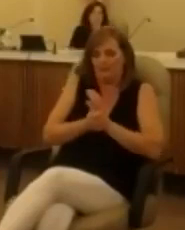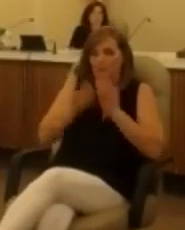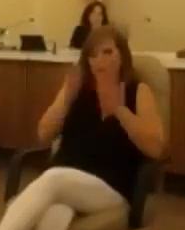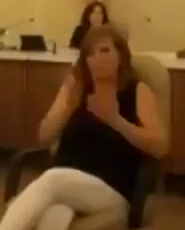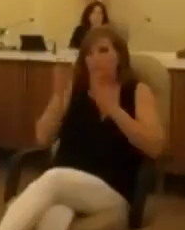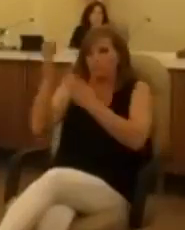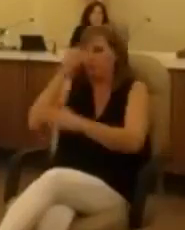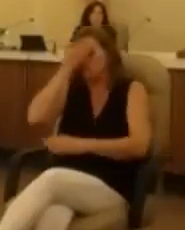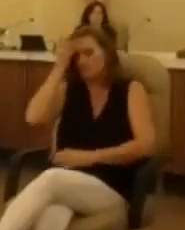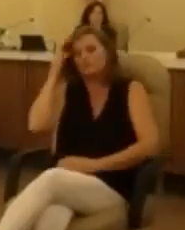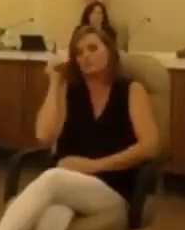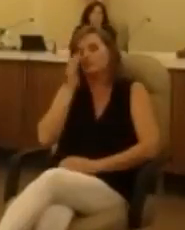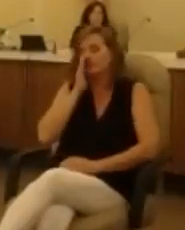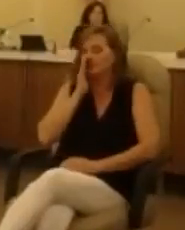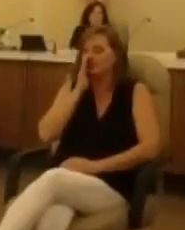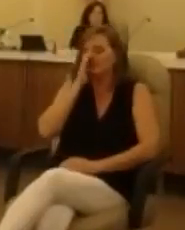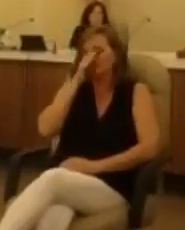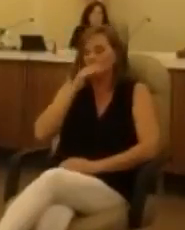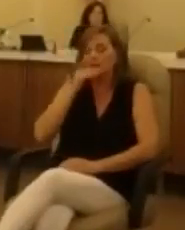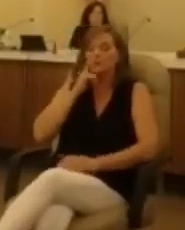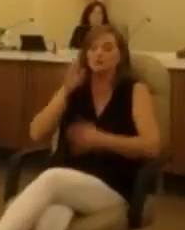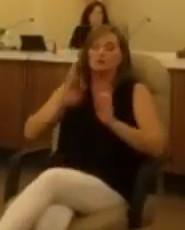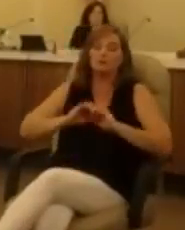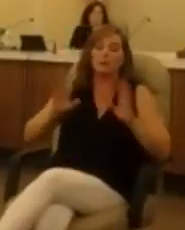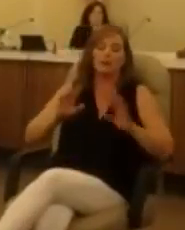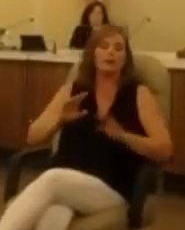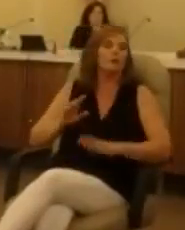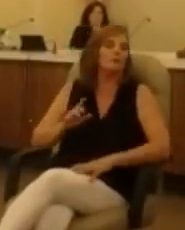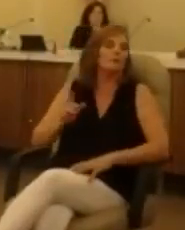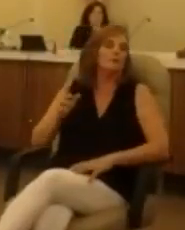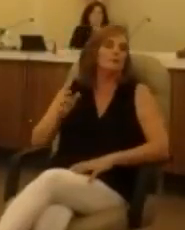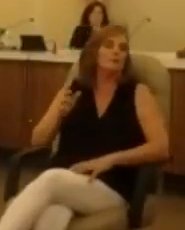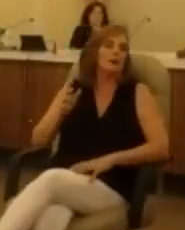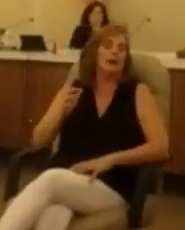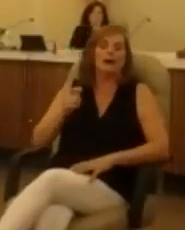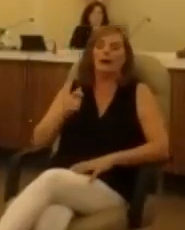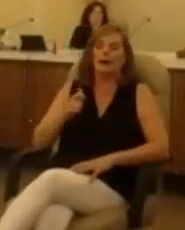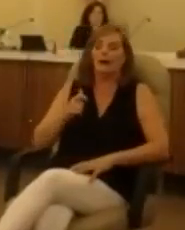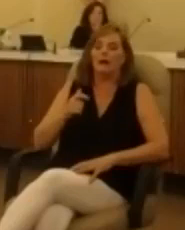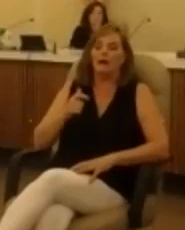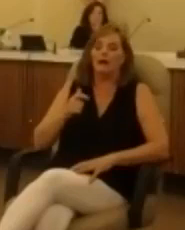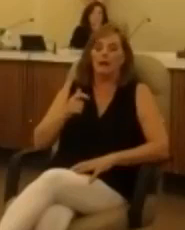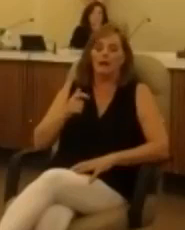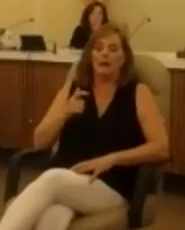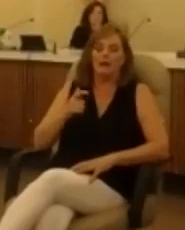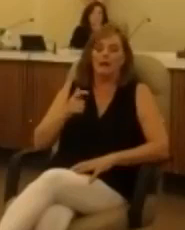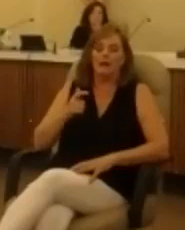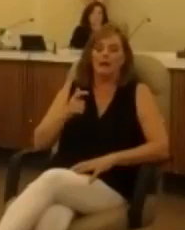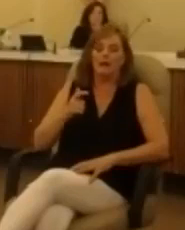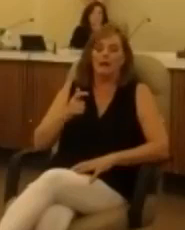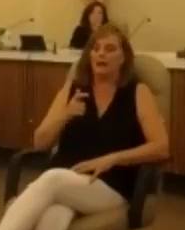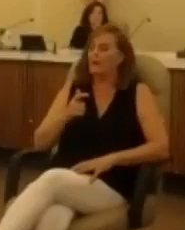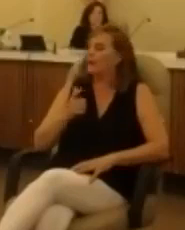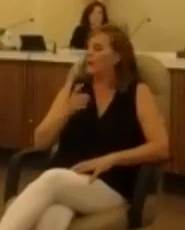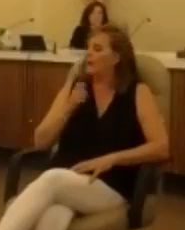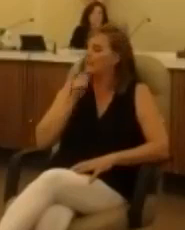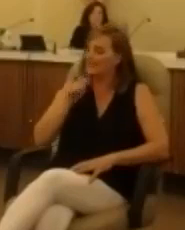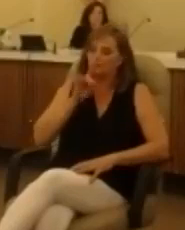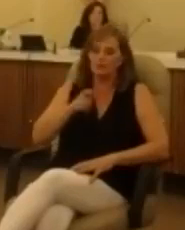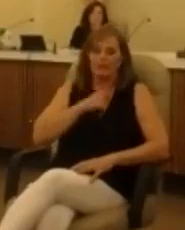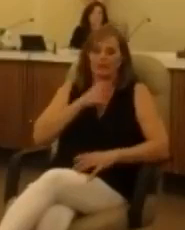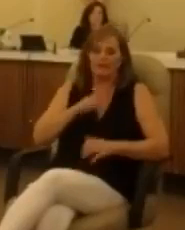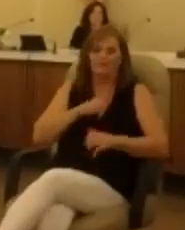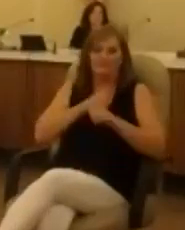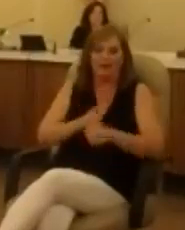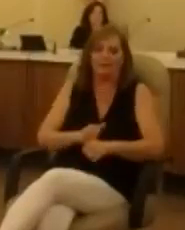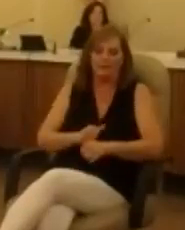so up in the air, I would just move the amended resolution. I don't believe that's following Robert's Rules of Order, but I will do it anyways.